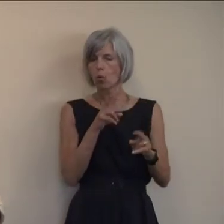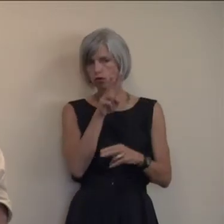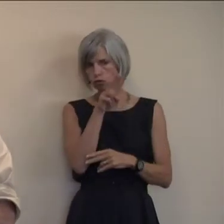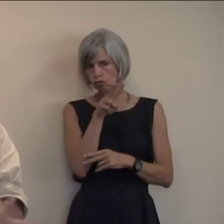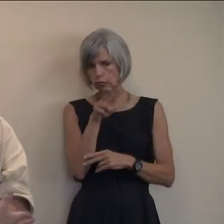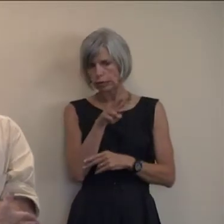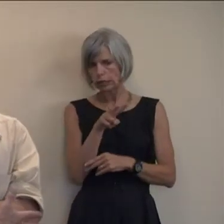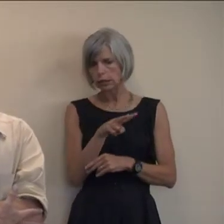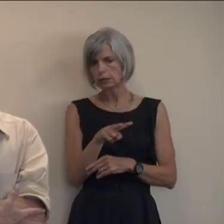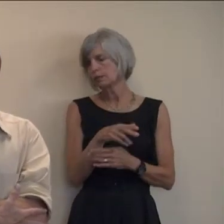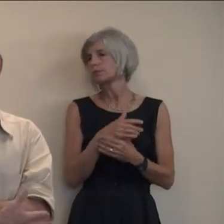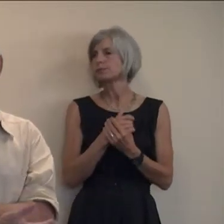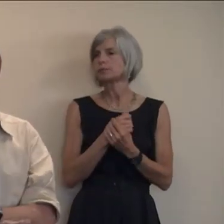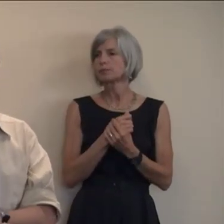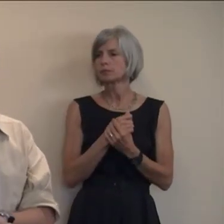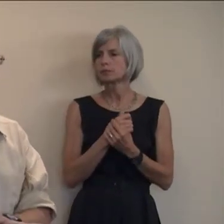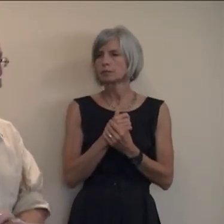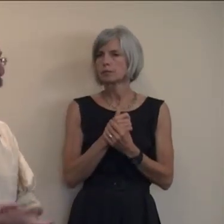that.